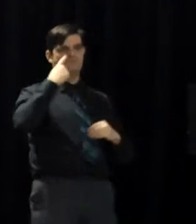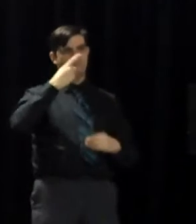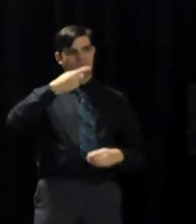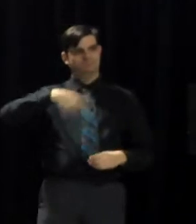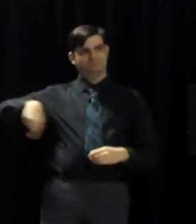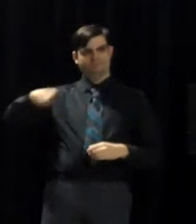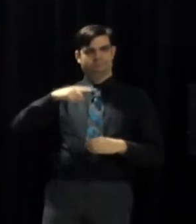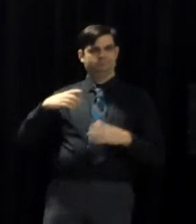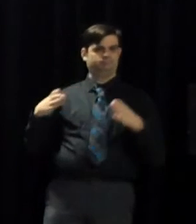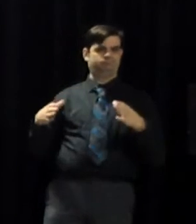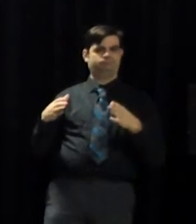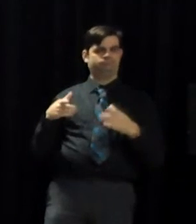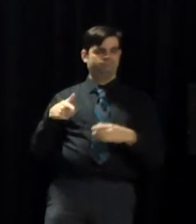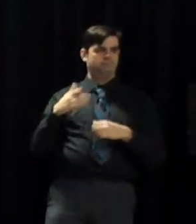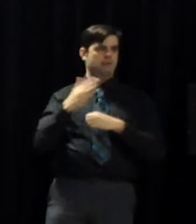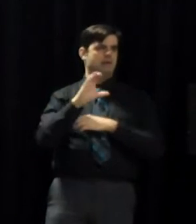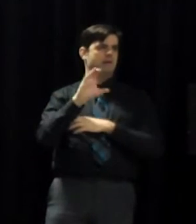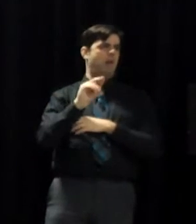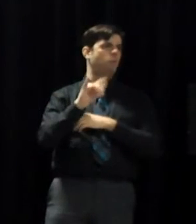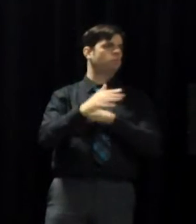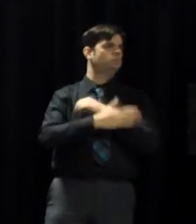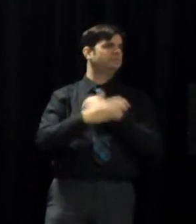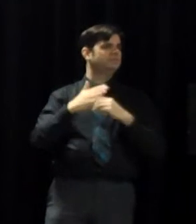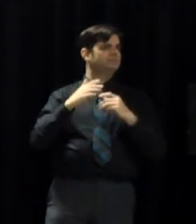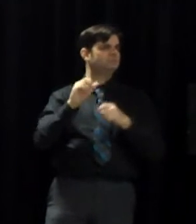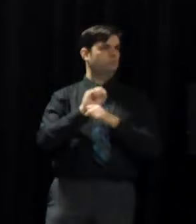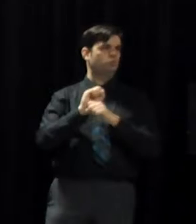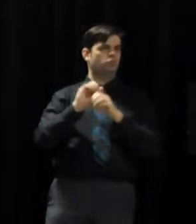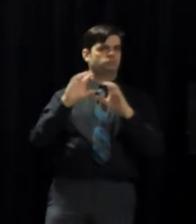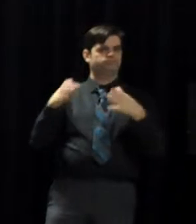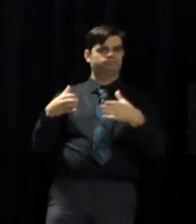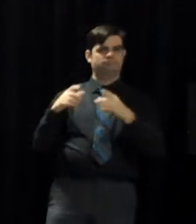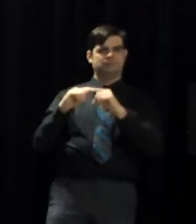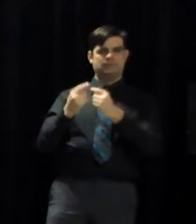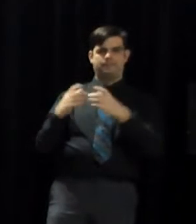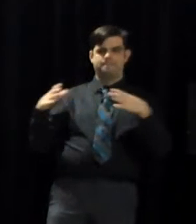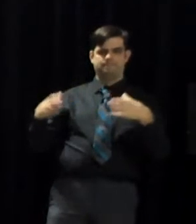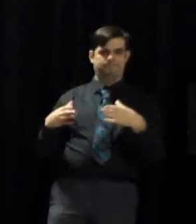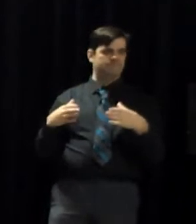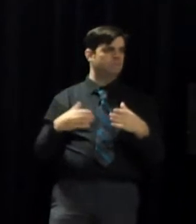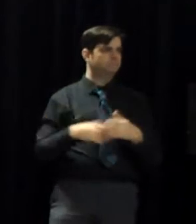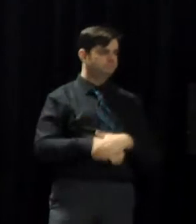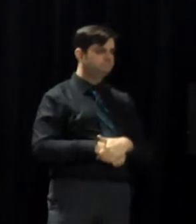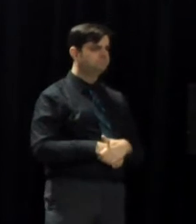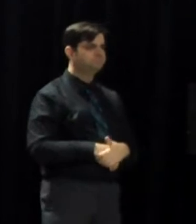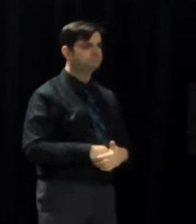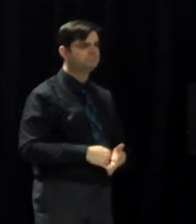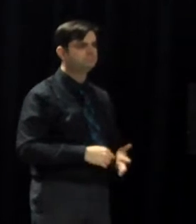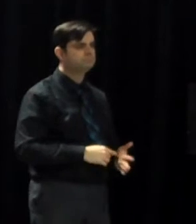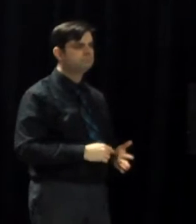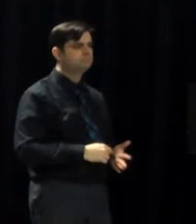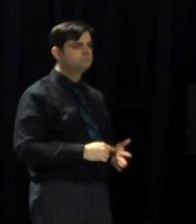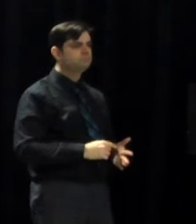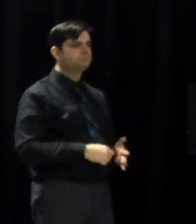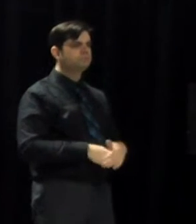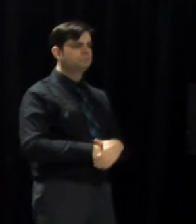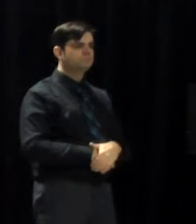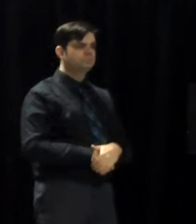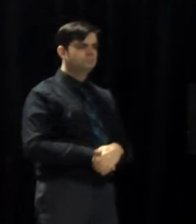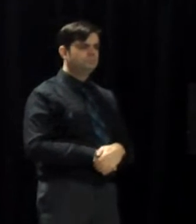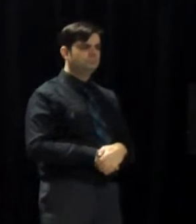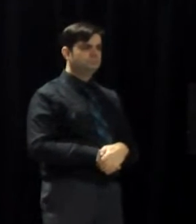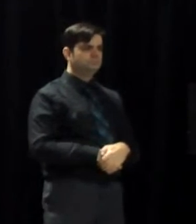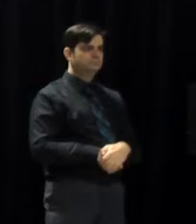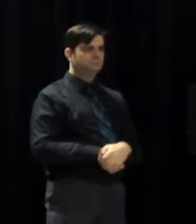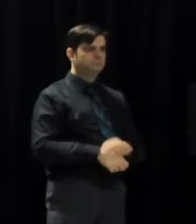And certainly somebody who is going to be recognized posthumously is Dr. Adeline Fagan. You've all covered